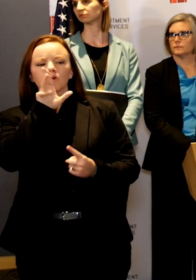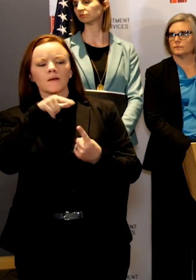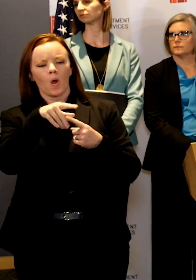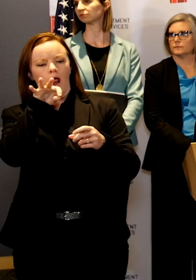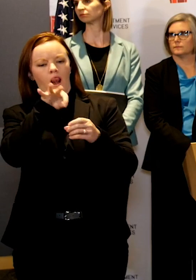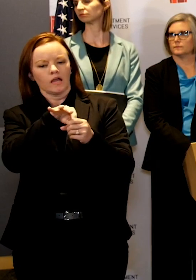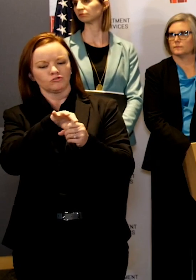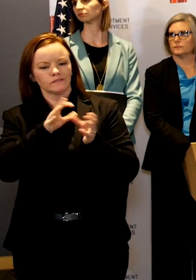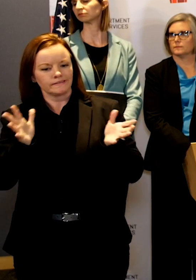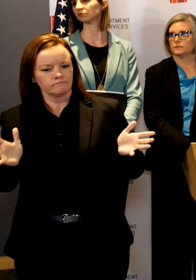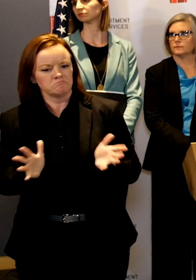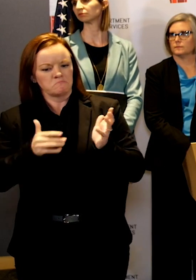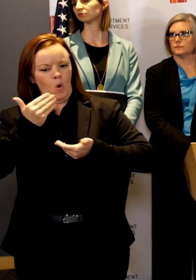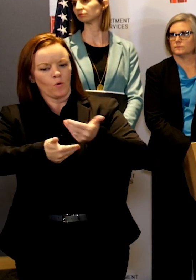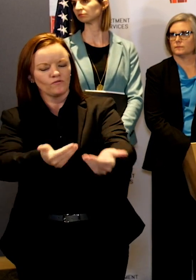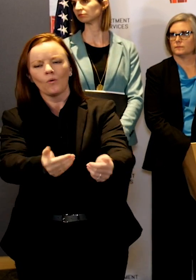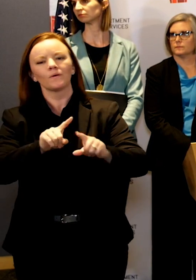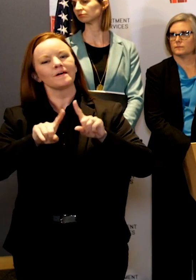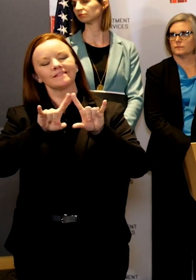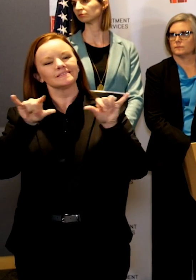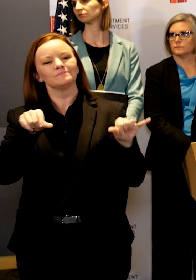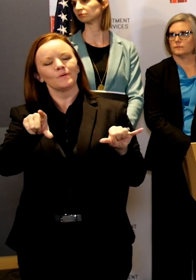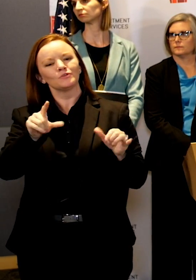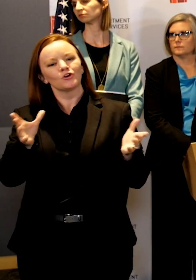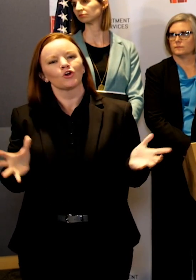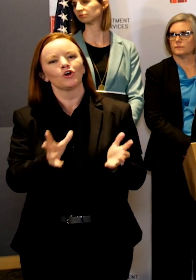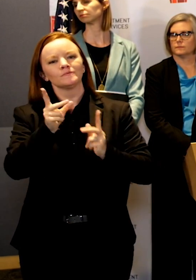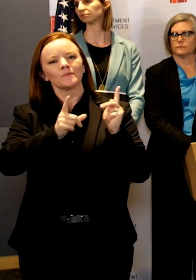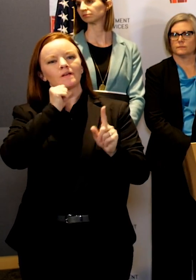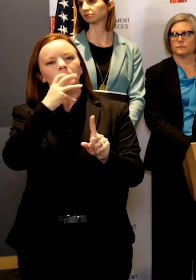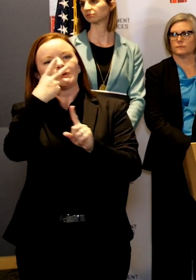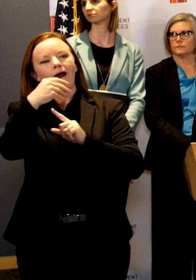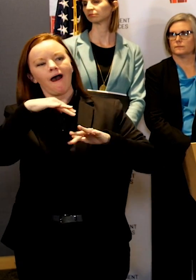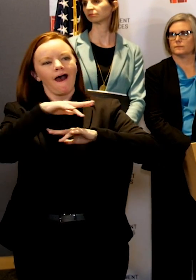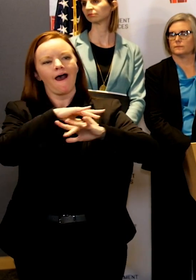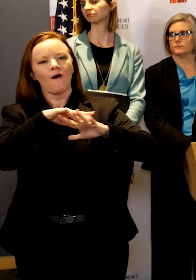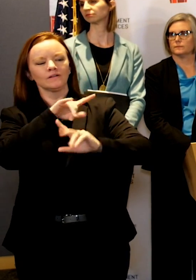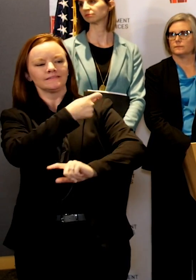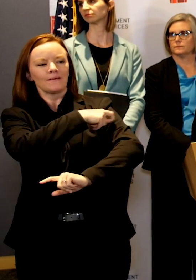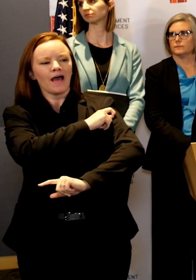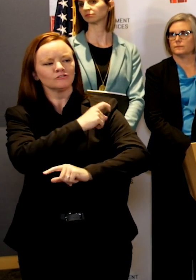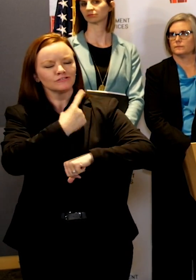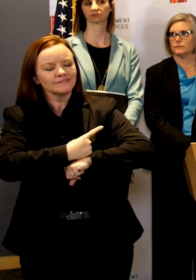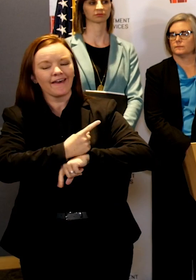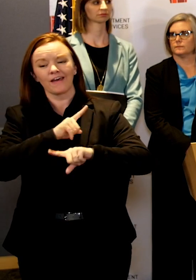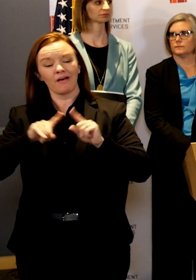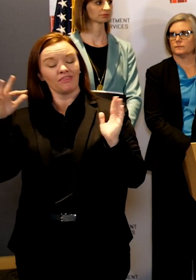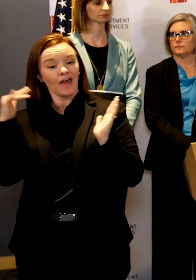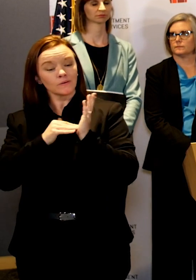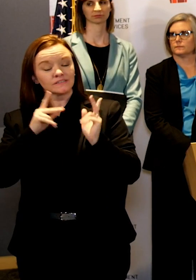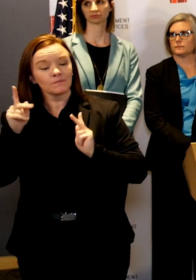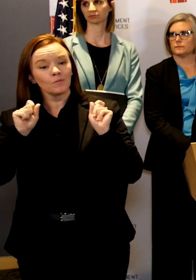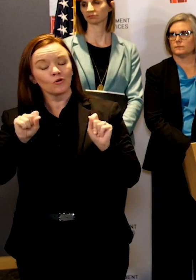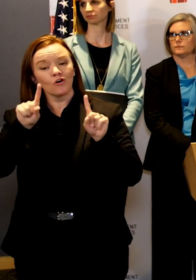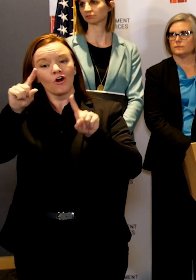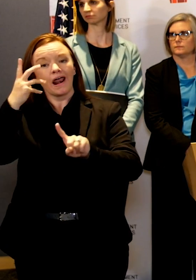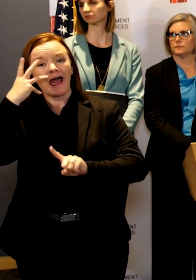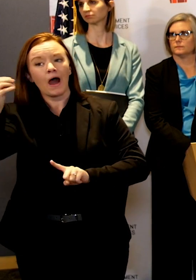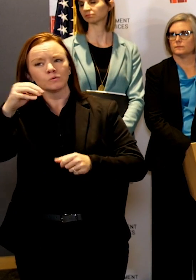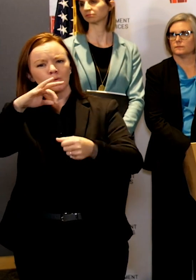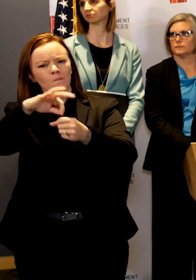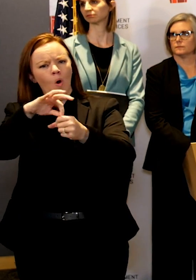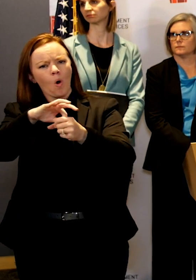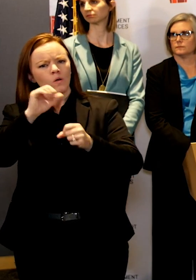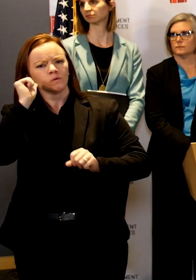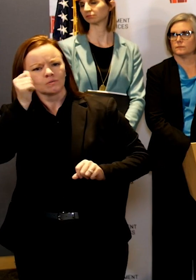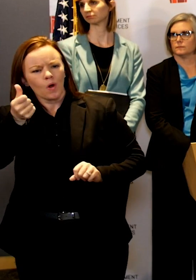and you're urging people not to go out on St. Patty's Day. Yet, thousands of people could be going out to the polls tomorrow.